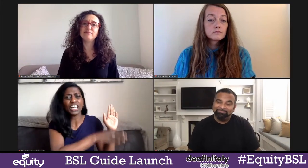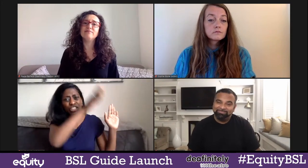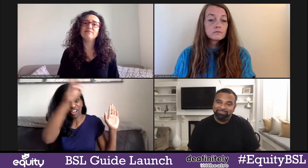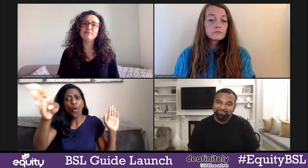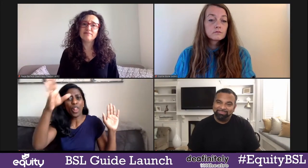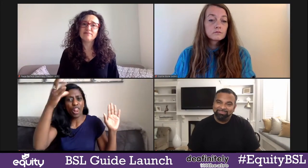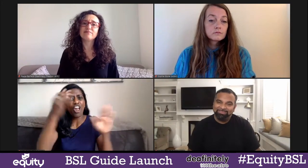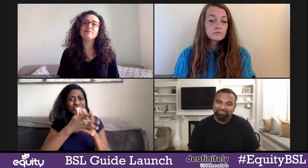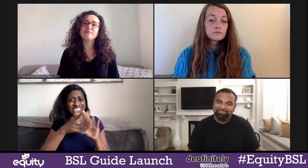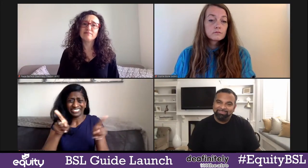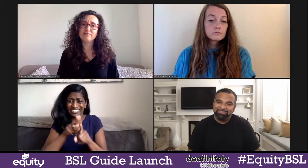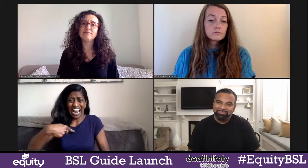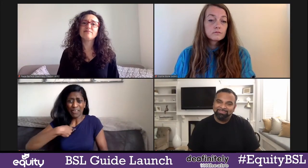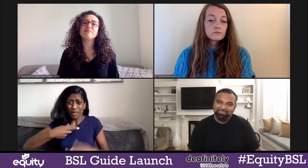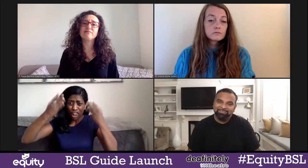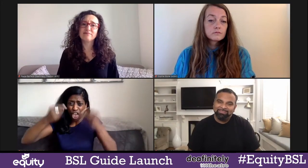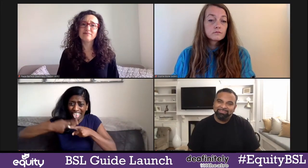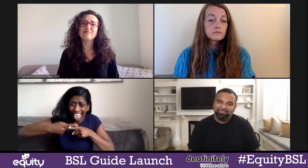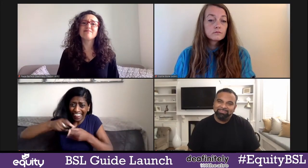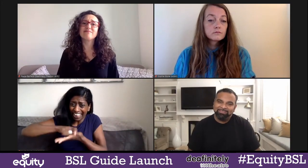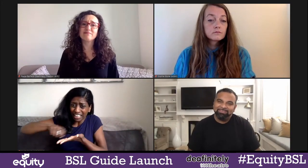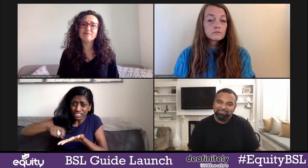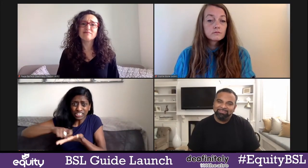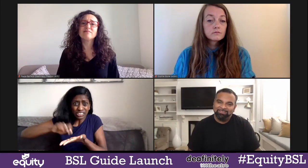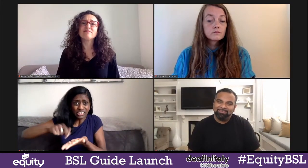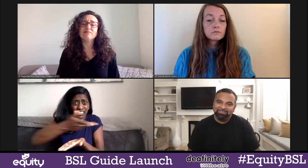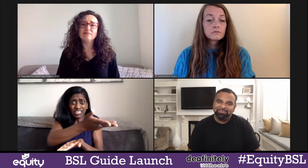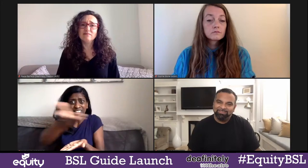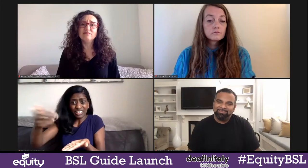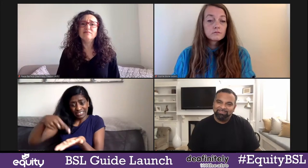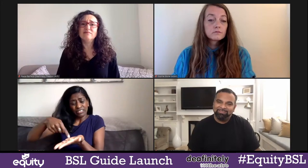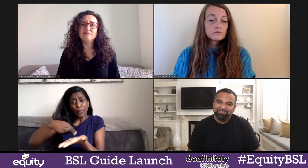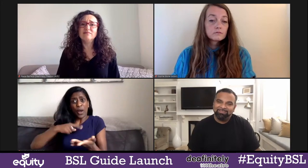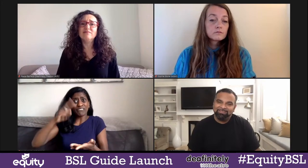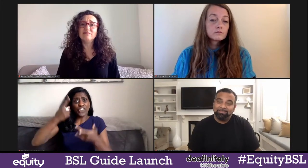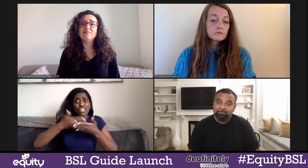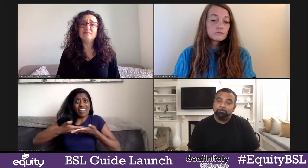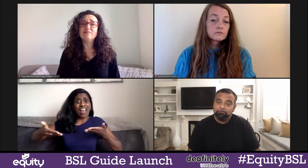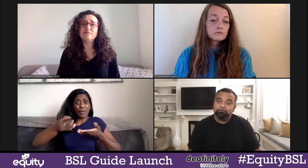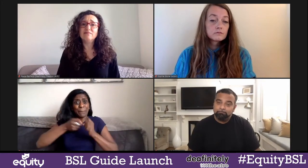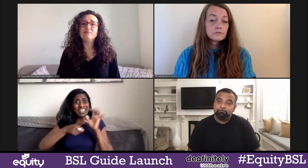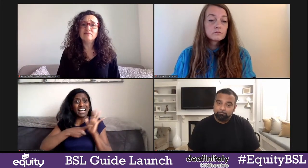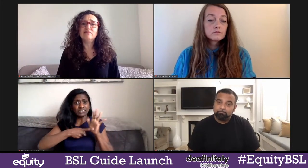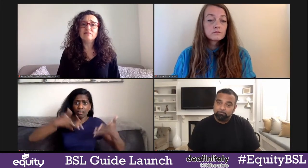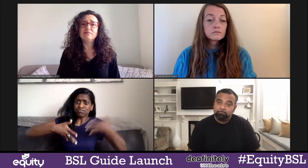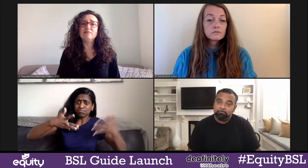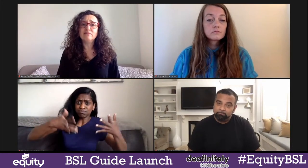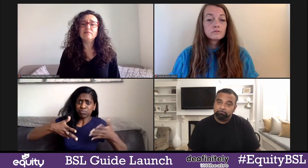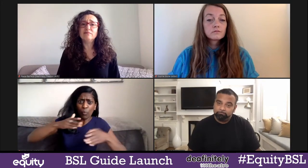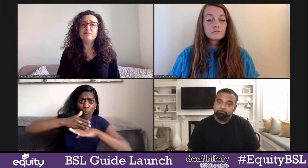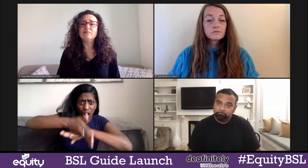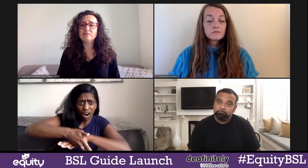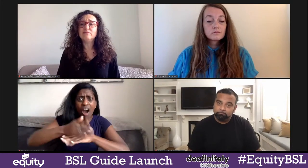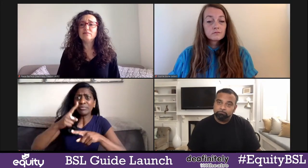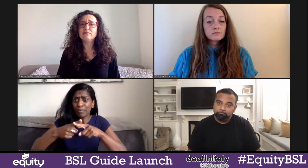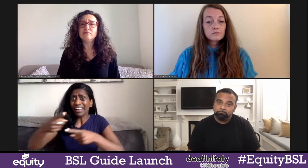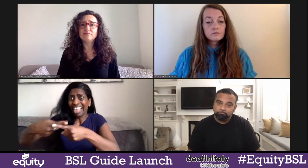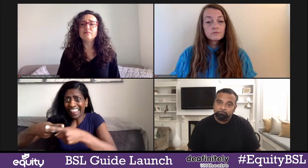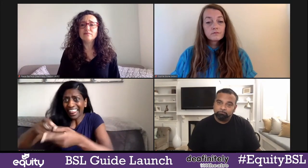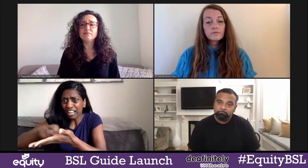language, contact a teacher of sign language. In the same way that when you learn English, obviously I